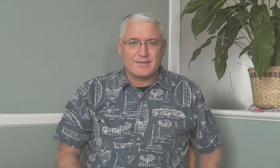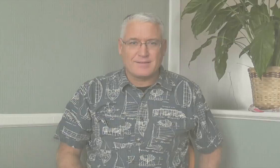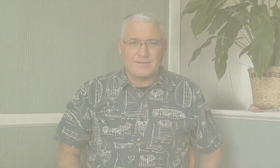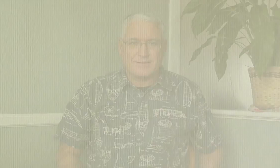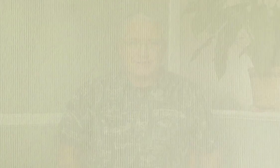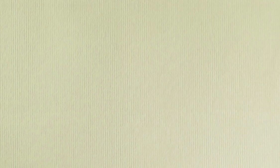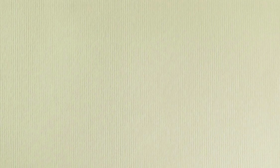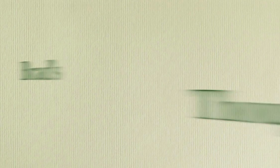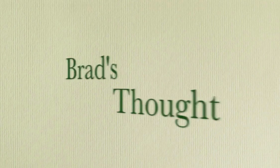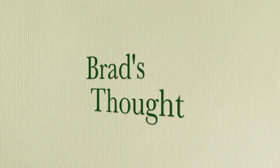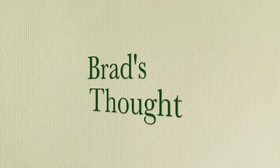of glory.